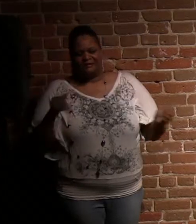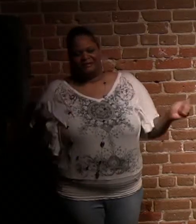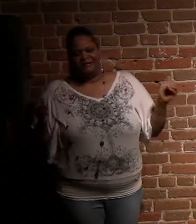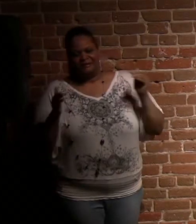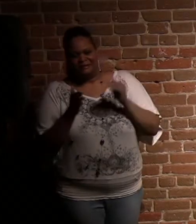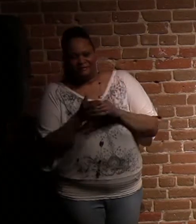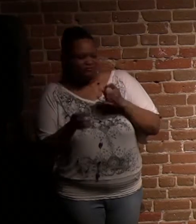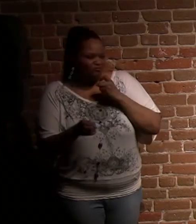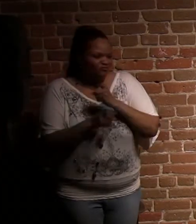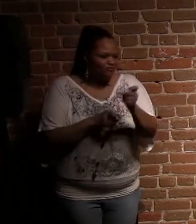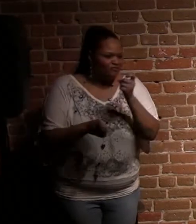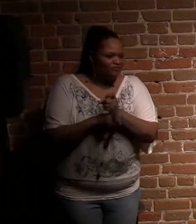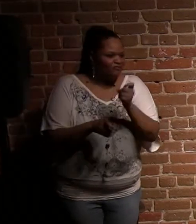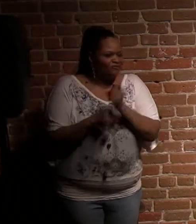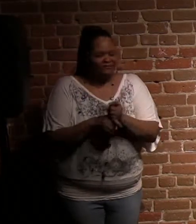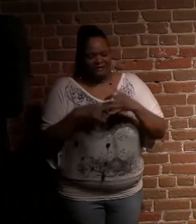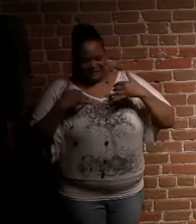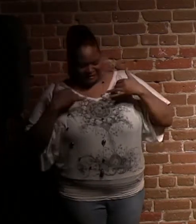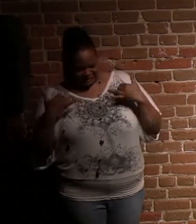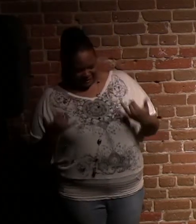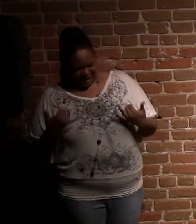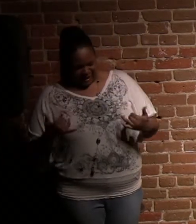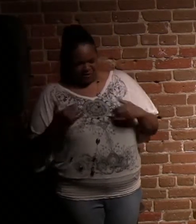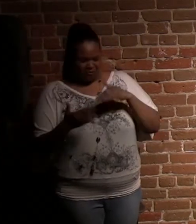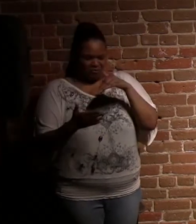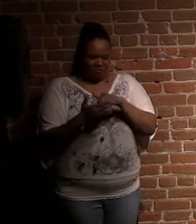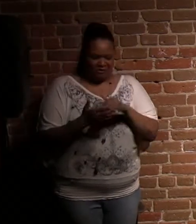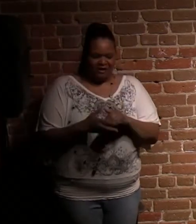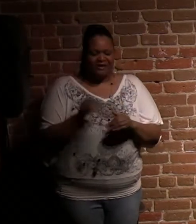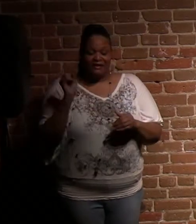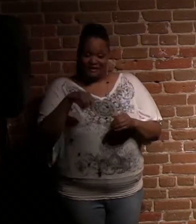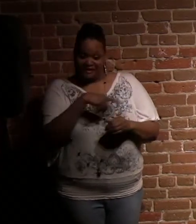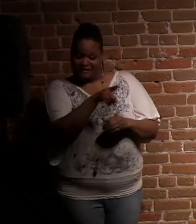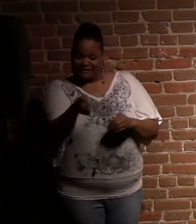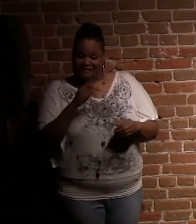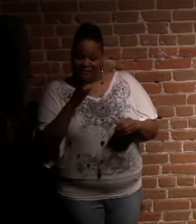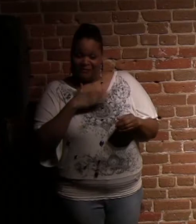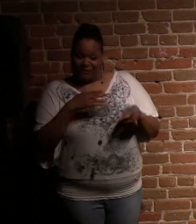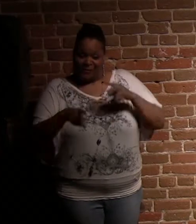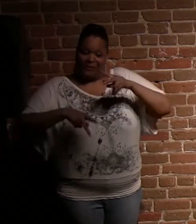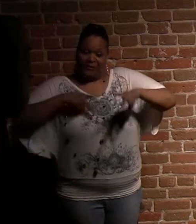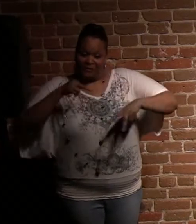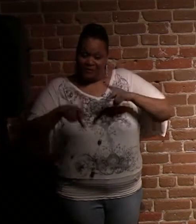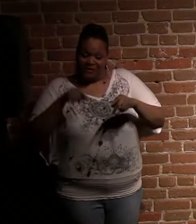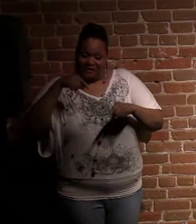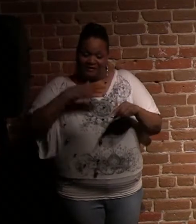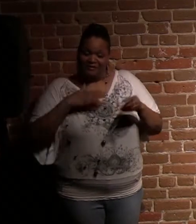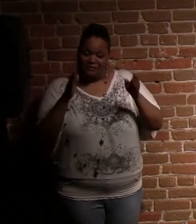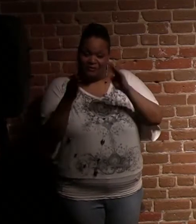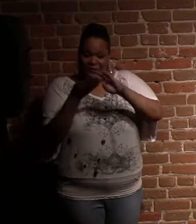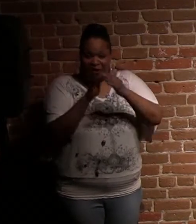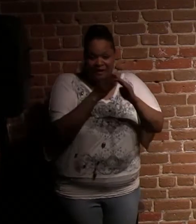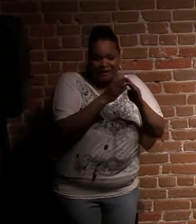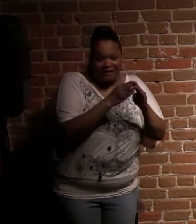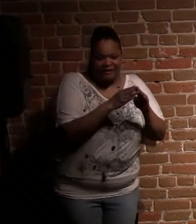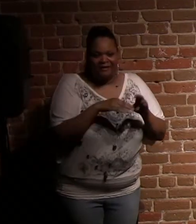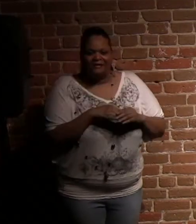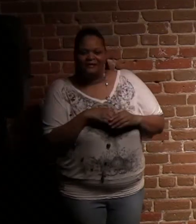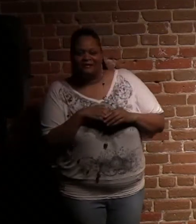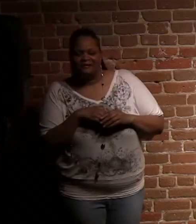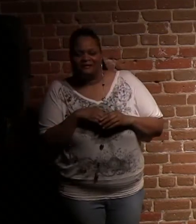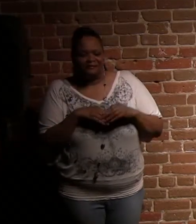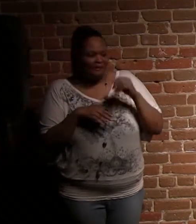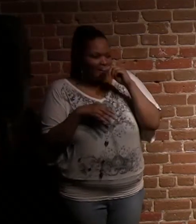again, jokingly, the refrain, yes, these are my people. This is my community.